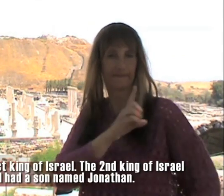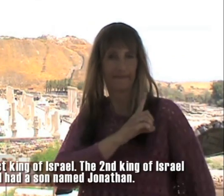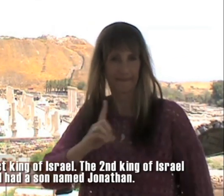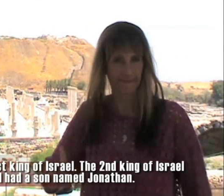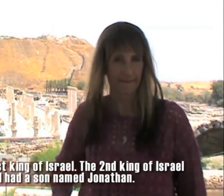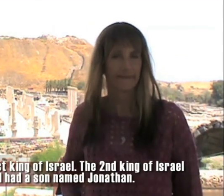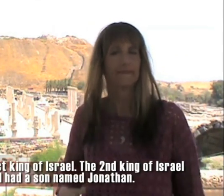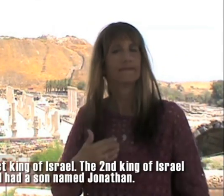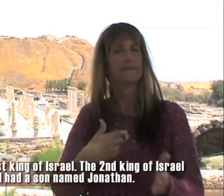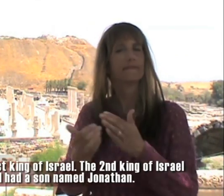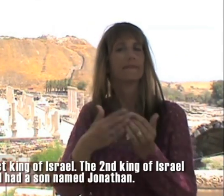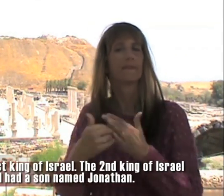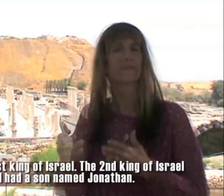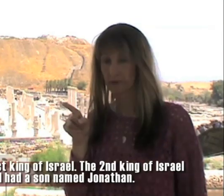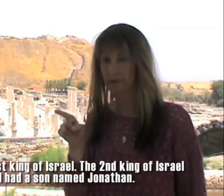And his name sign is like this.